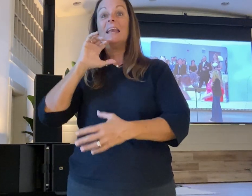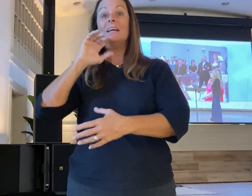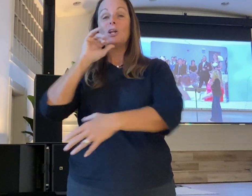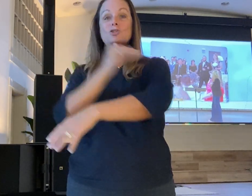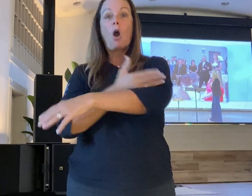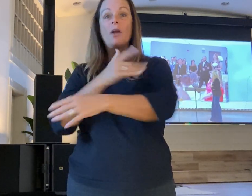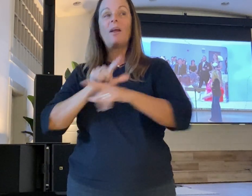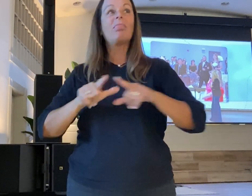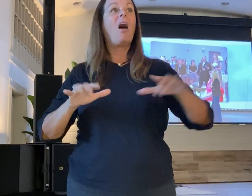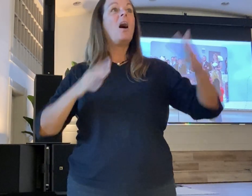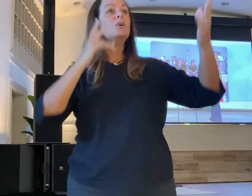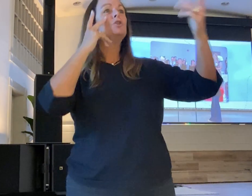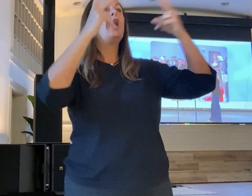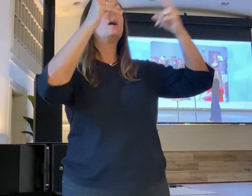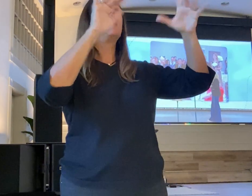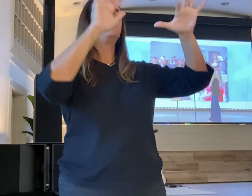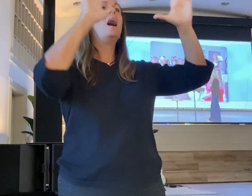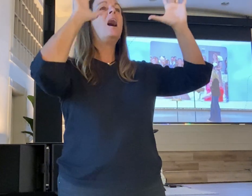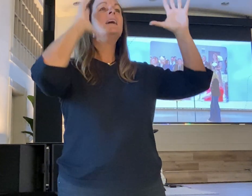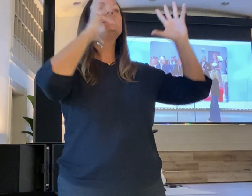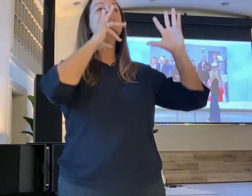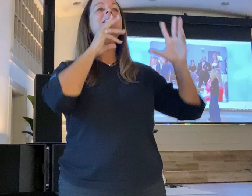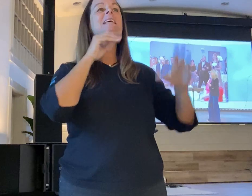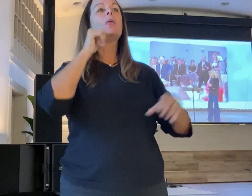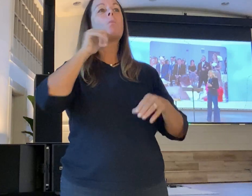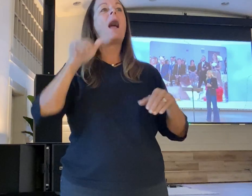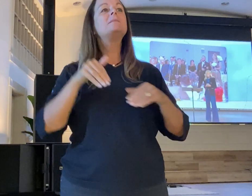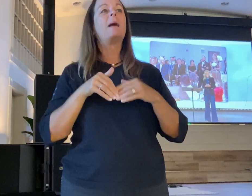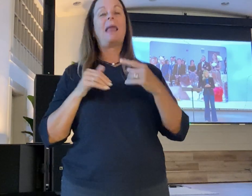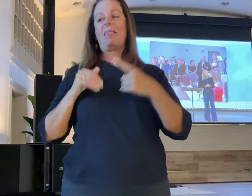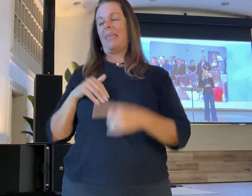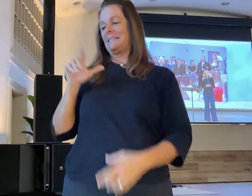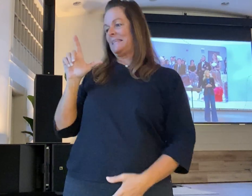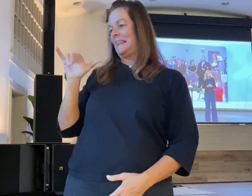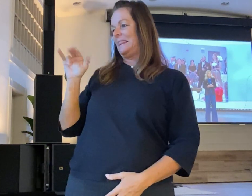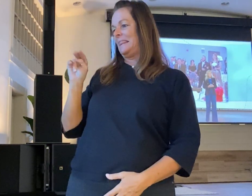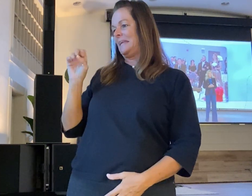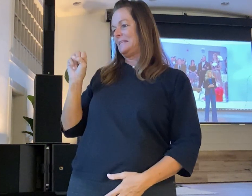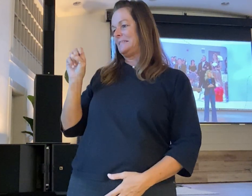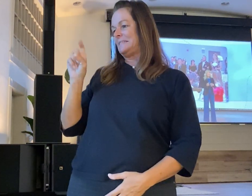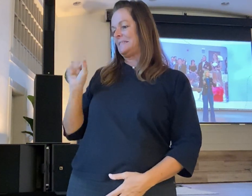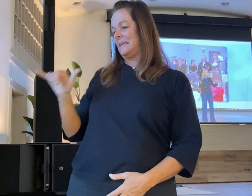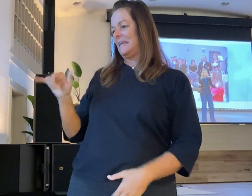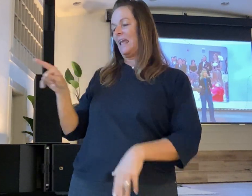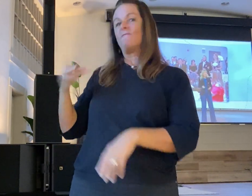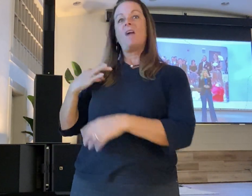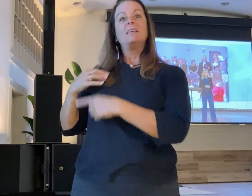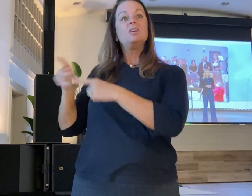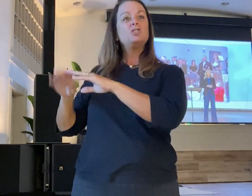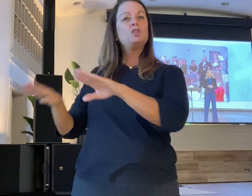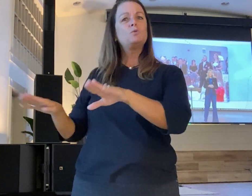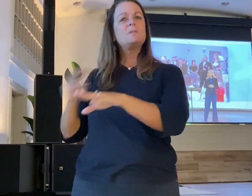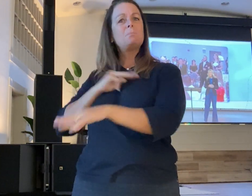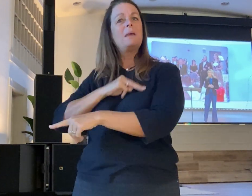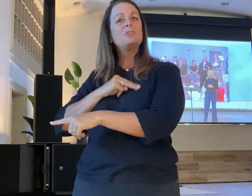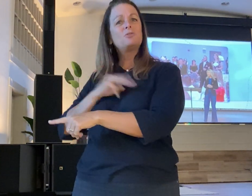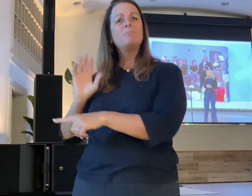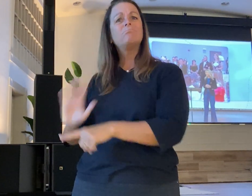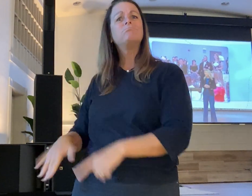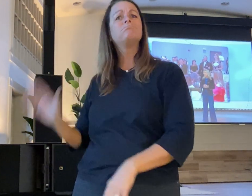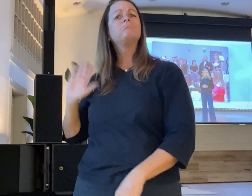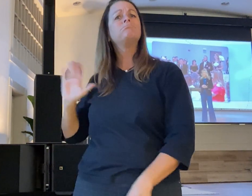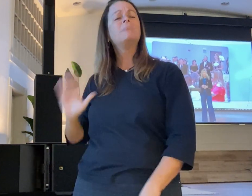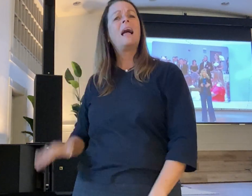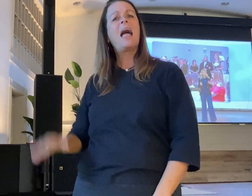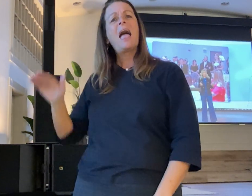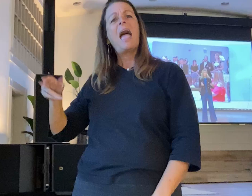see diamonds, like a field of diamonds. And if you look at the bridesmaid right there, that's Lindsay. And Lindsay was volunteering our children's ministry when she was